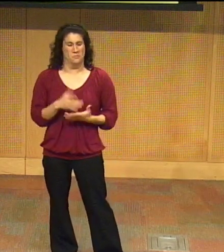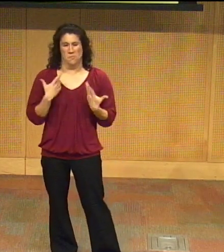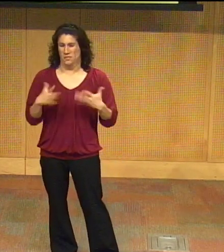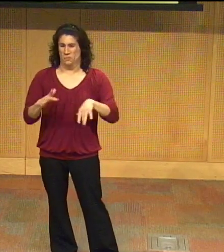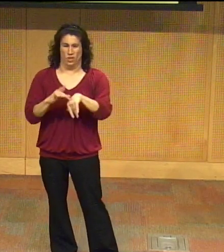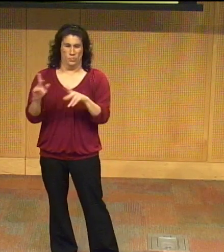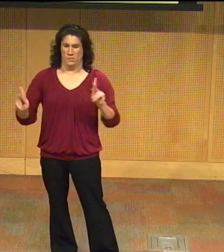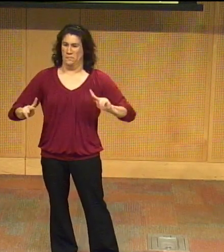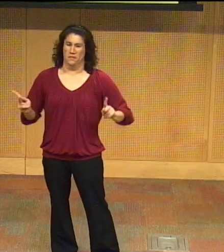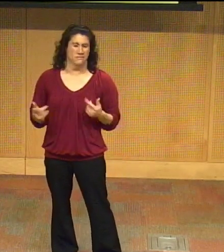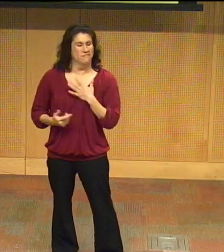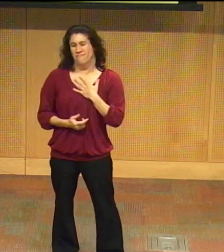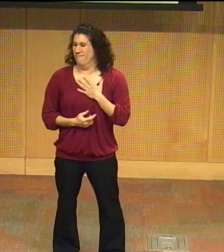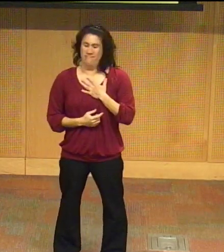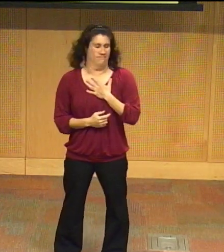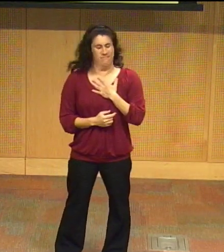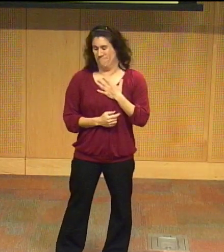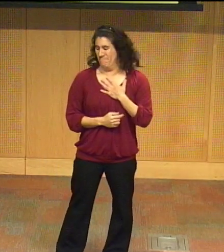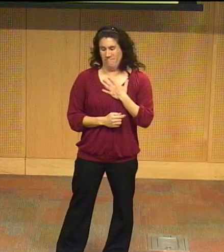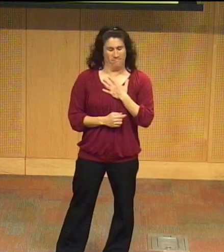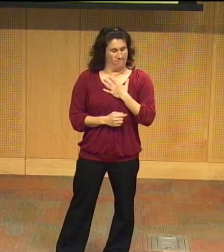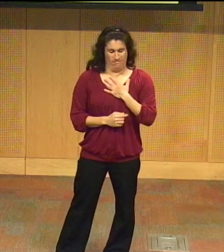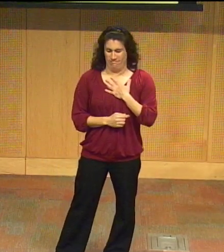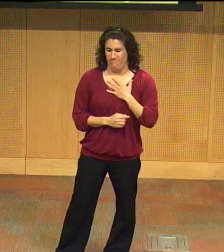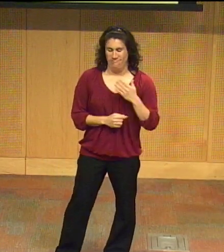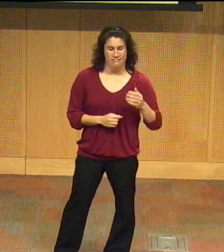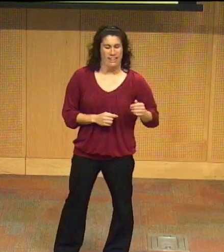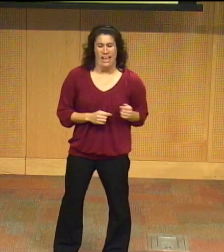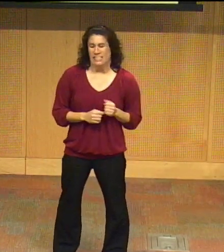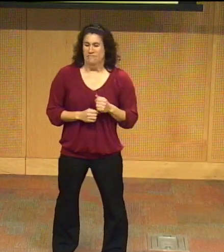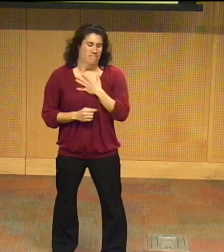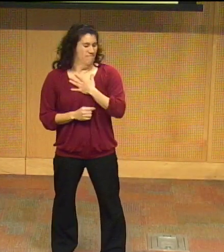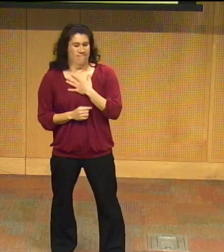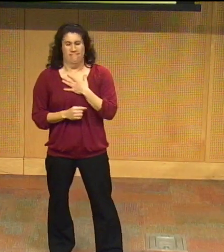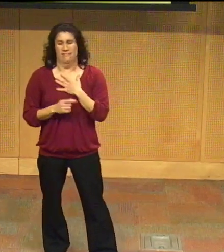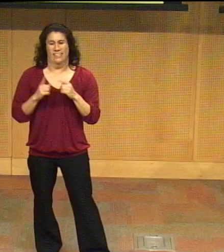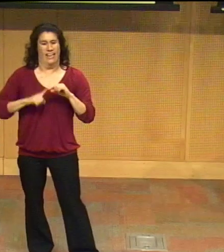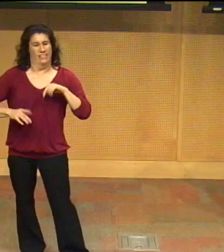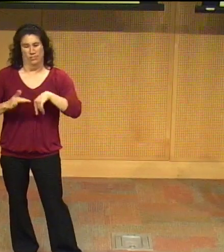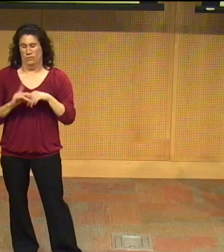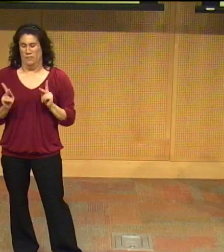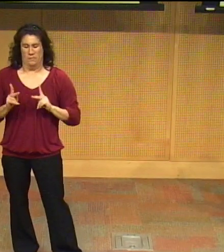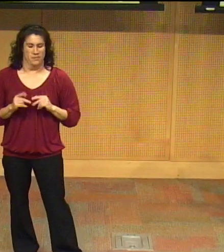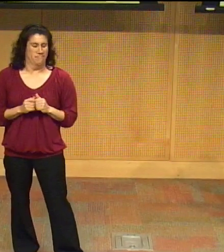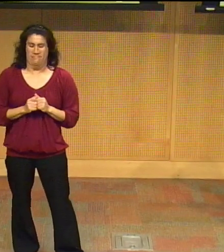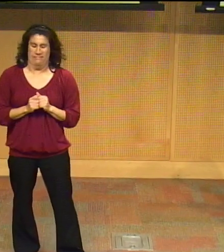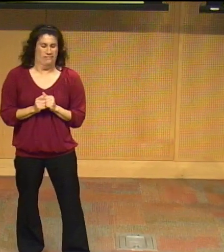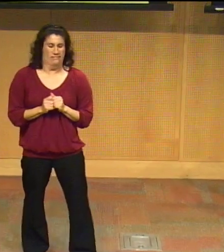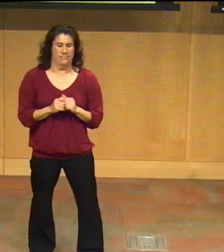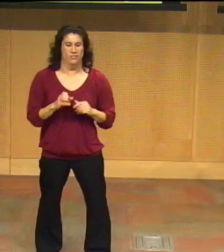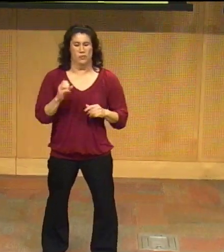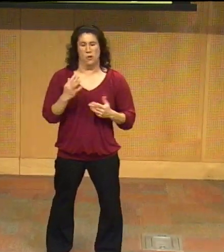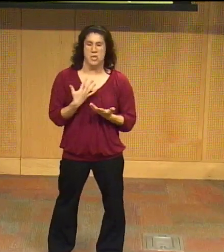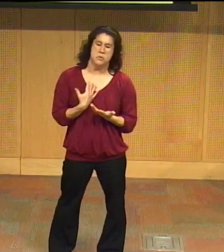and I thought, well, people are gross. I don't want to touch people. That's gross. That doesn't work for me. No thanks. I can't touch